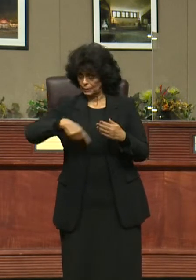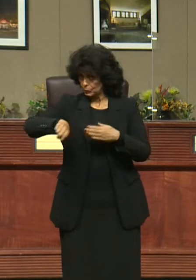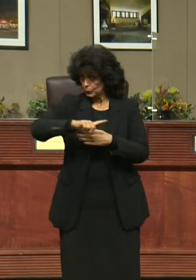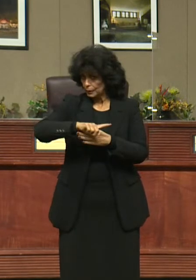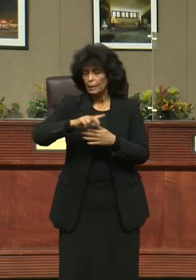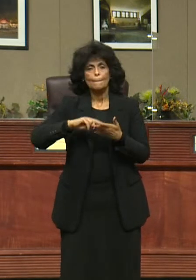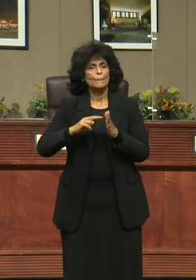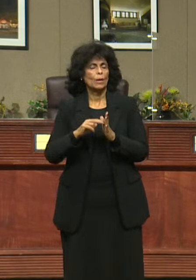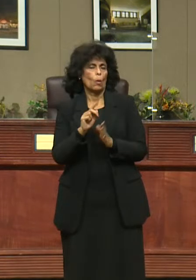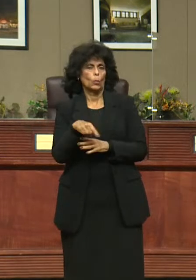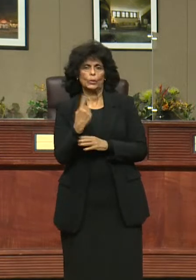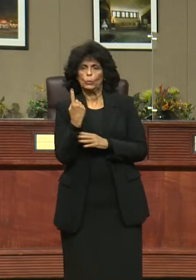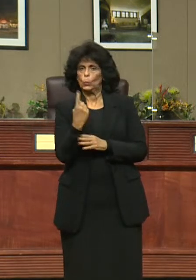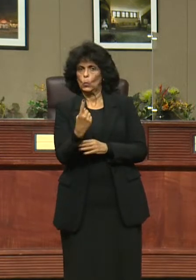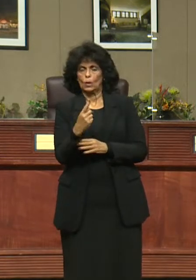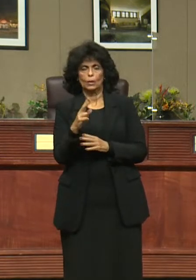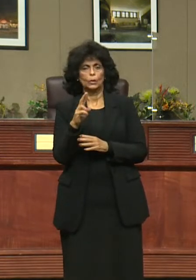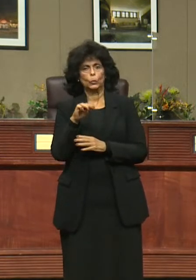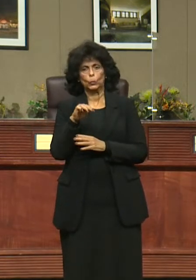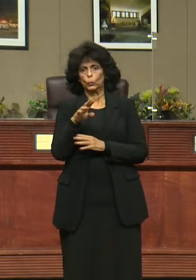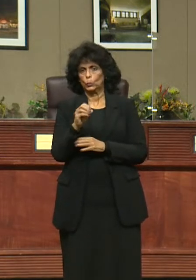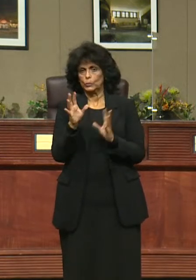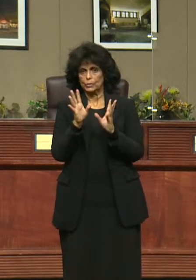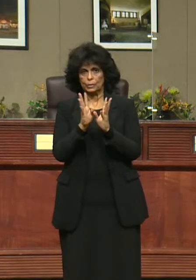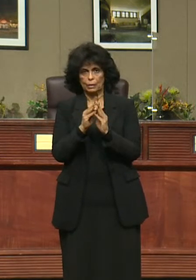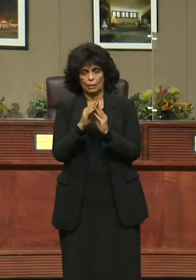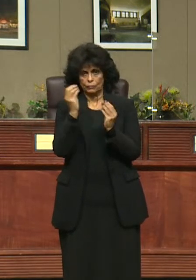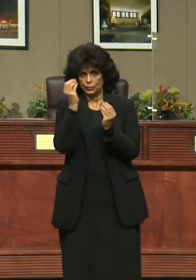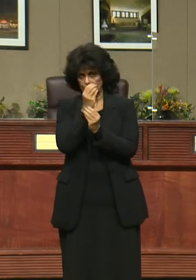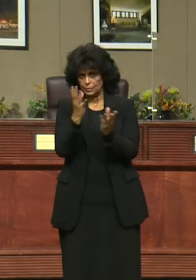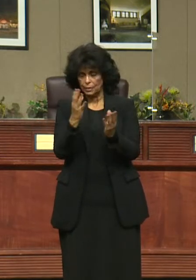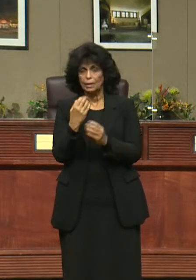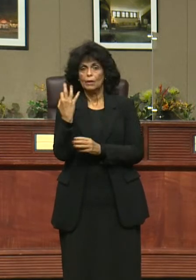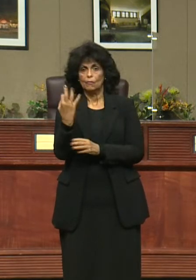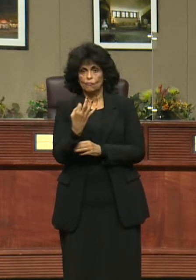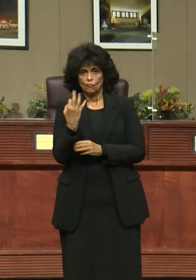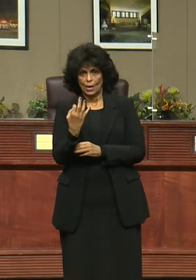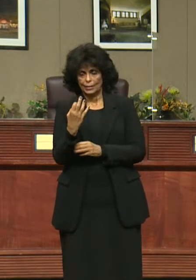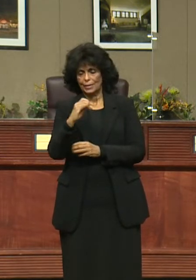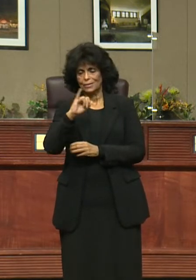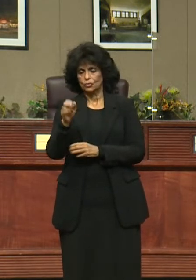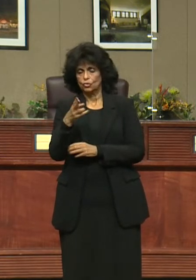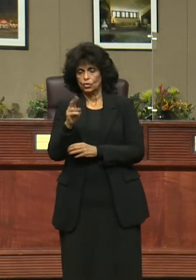conference, and that will be on Friday, January the 22nd.